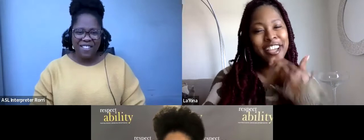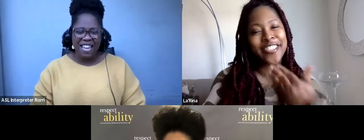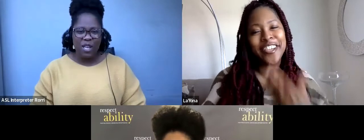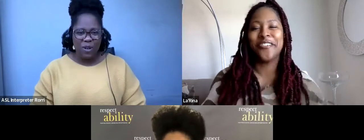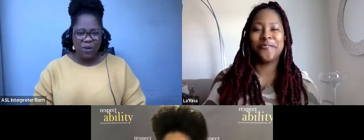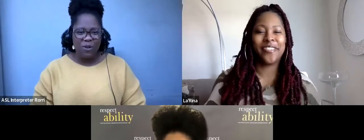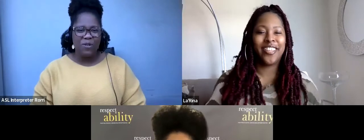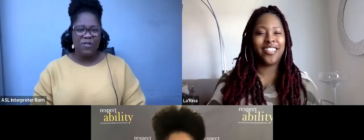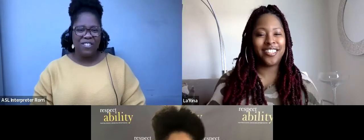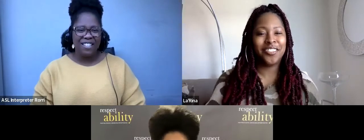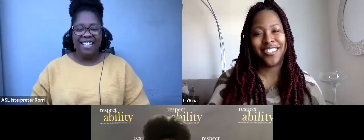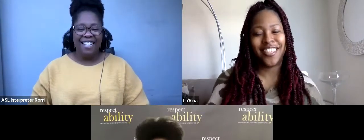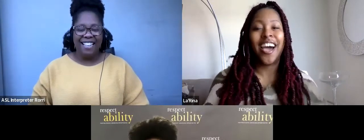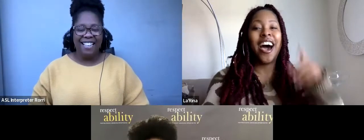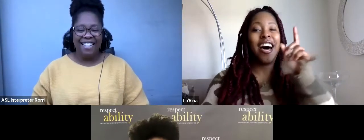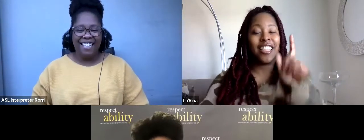No, thank you.